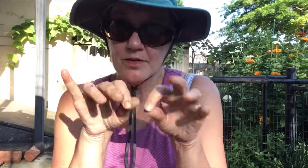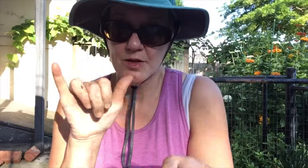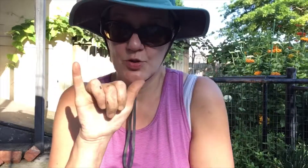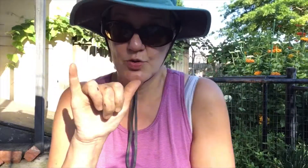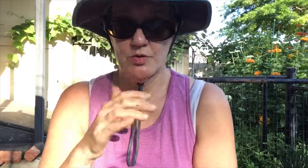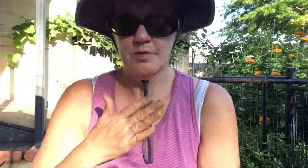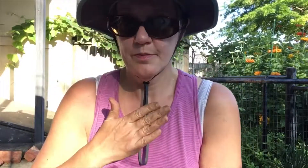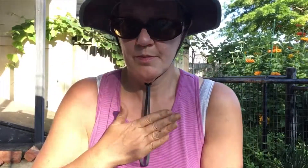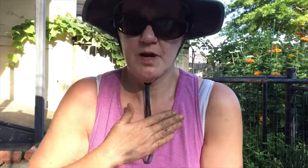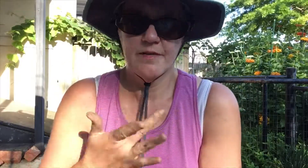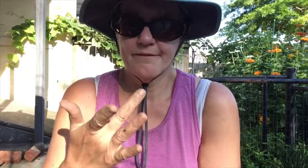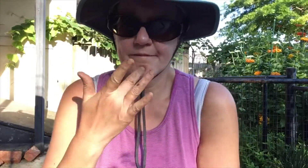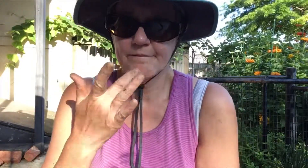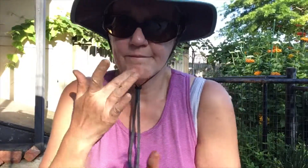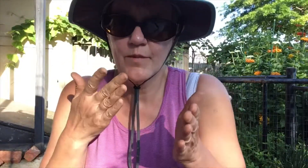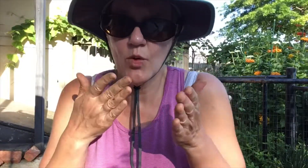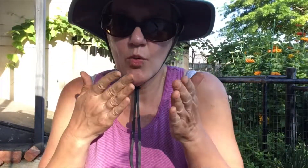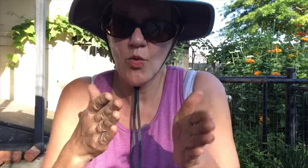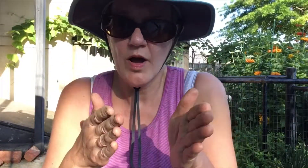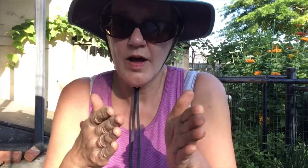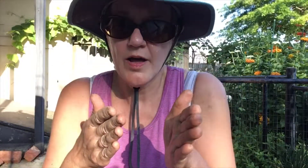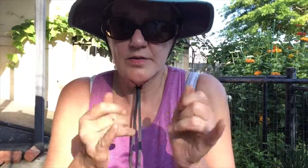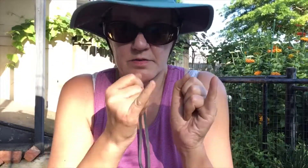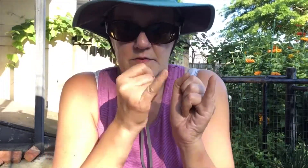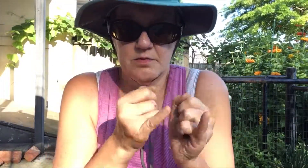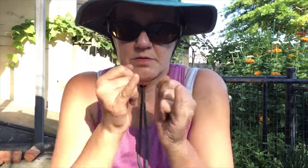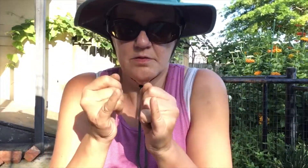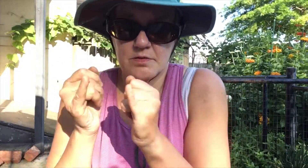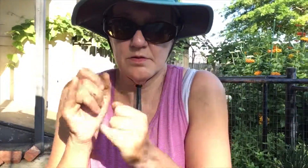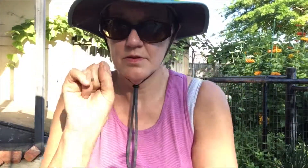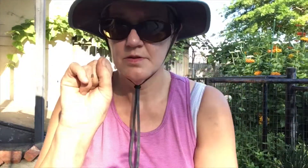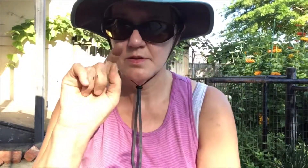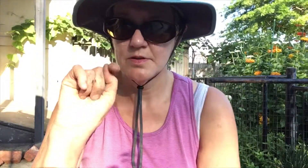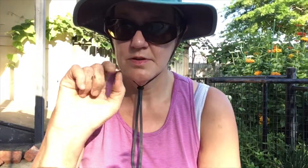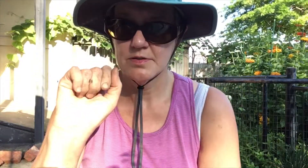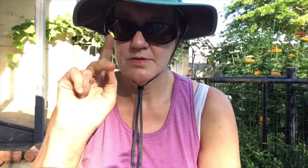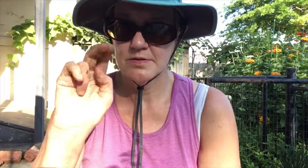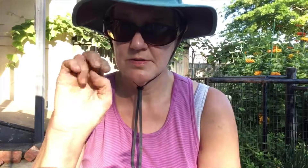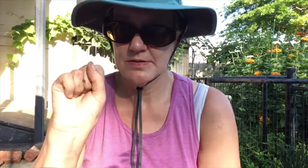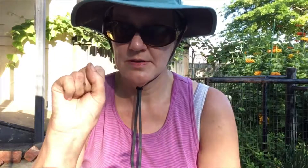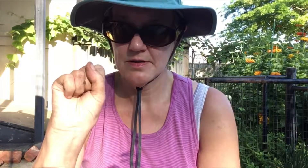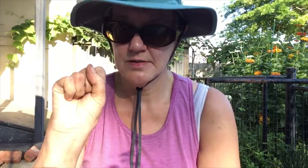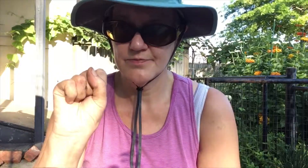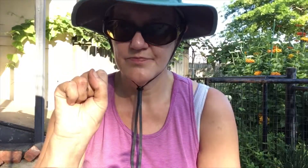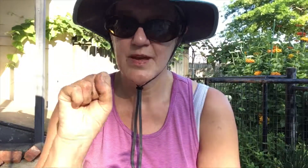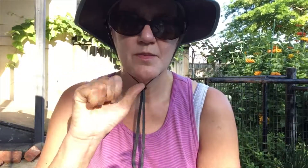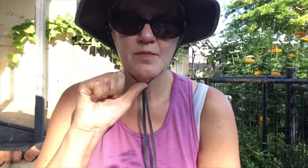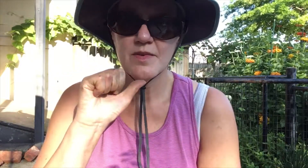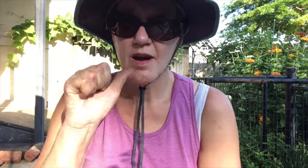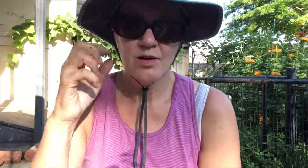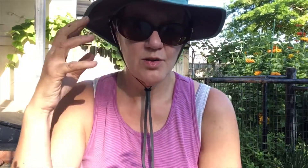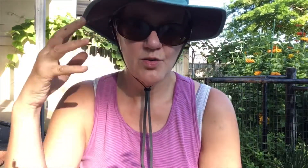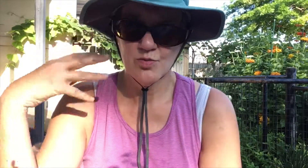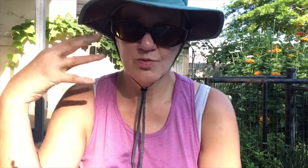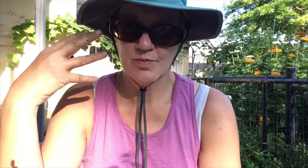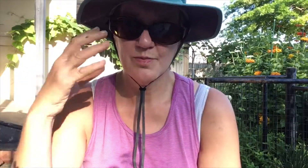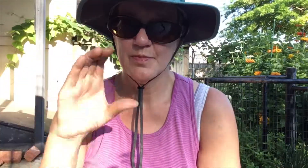Now plants need support, and my favorite way to do that is with individual stakes. I'm not crazy